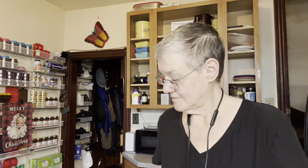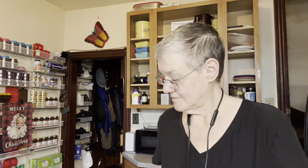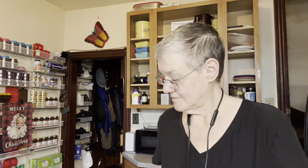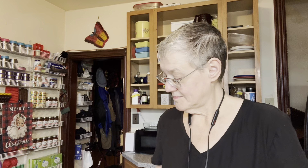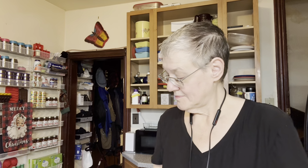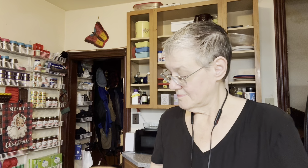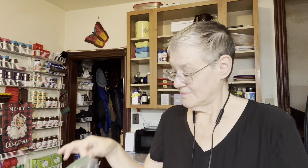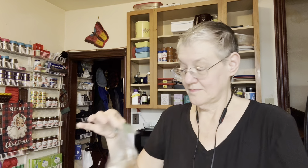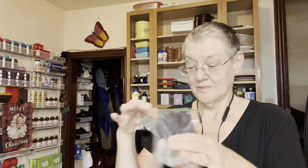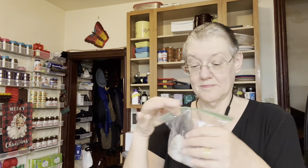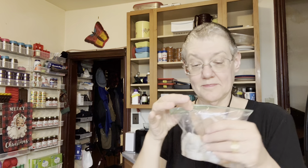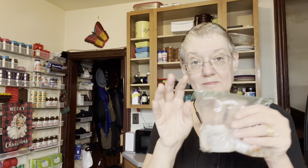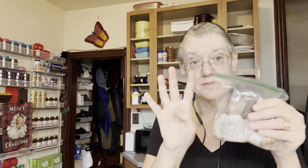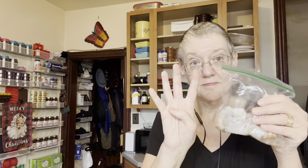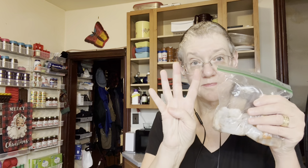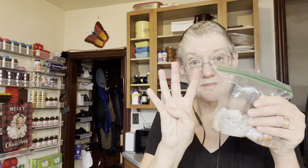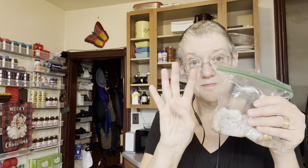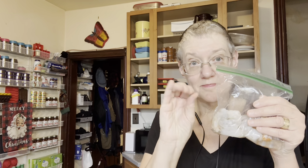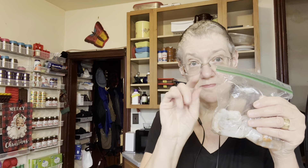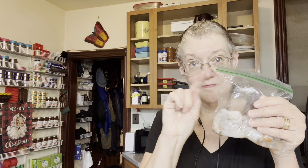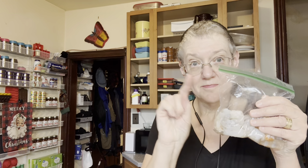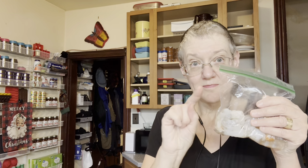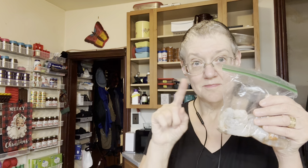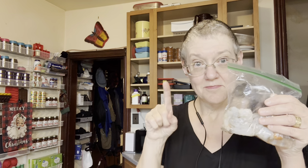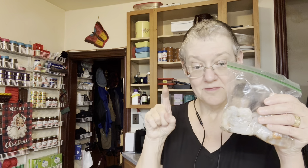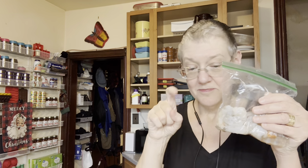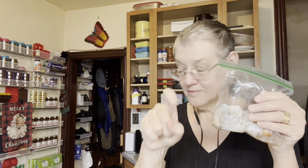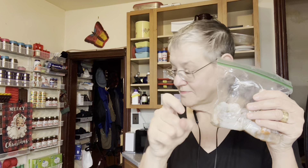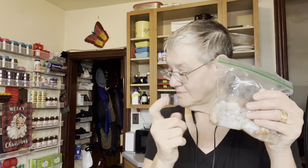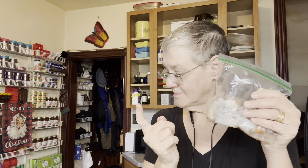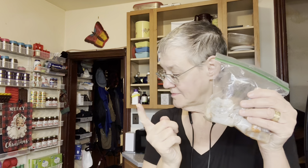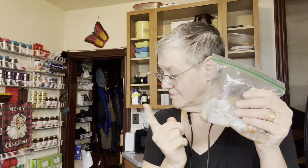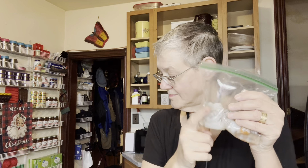Shrimp tacos. So 4 ounces of shrimp,